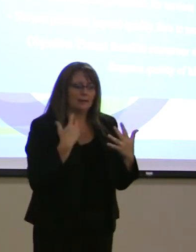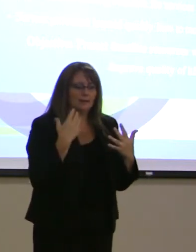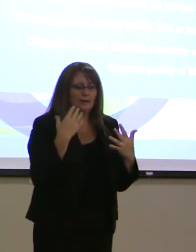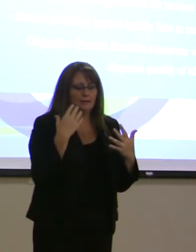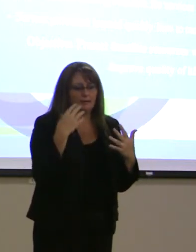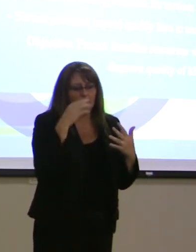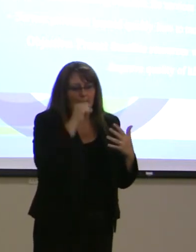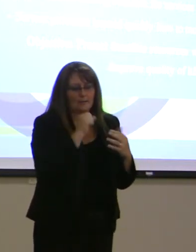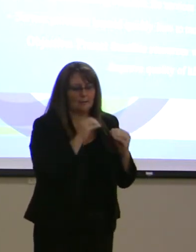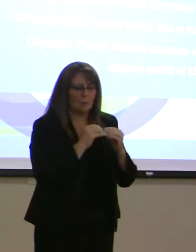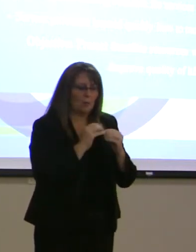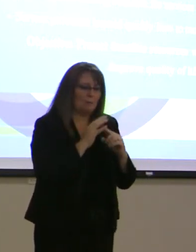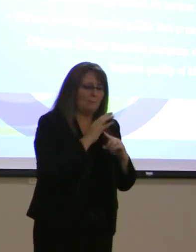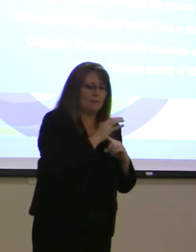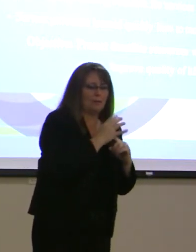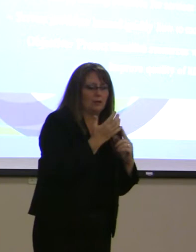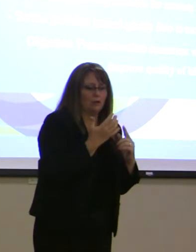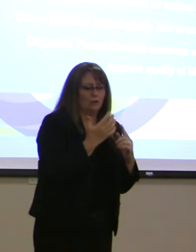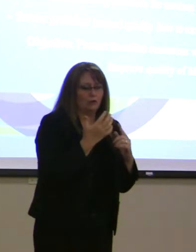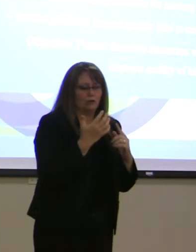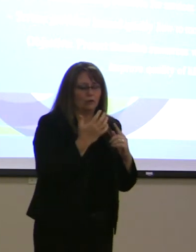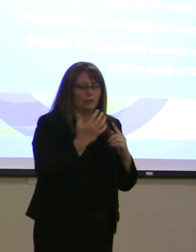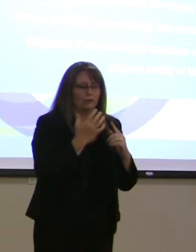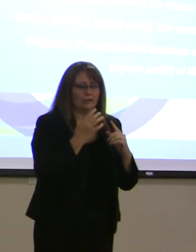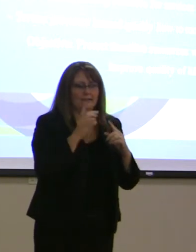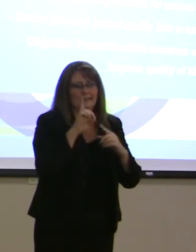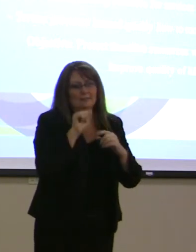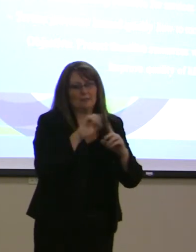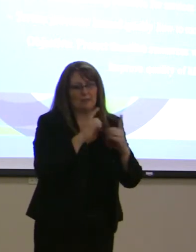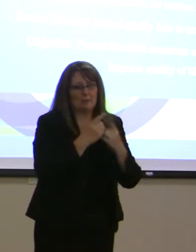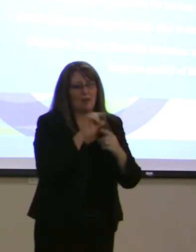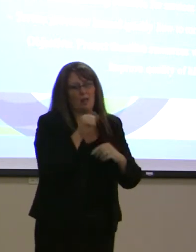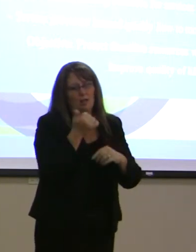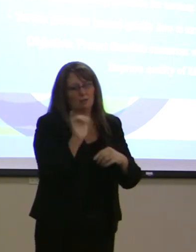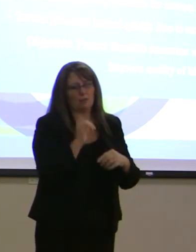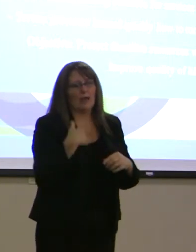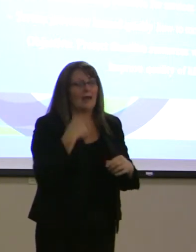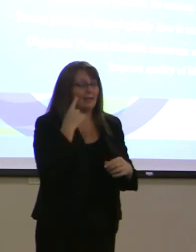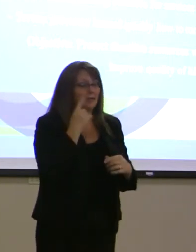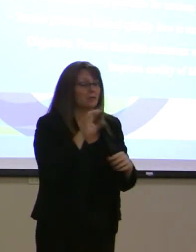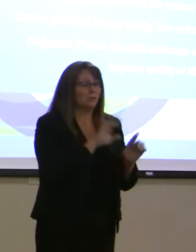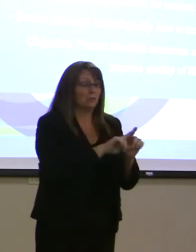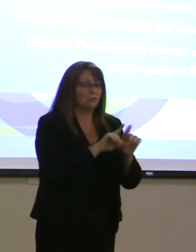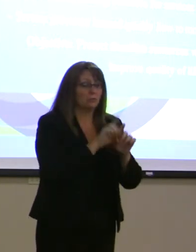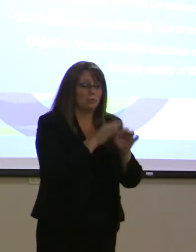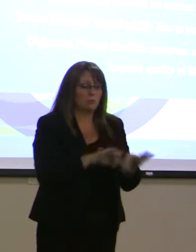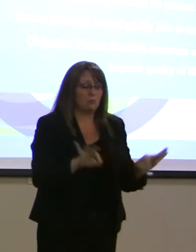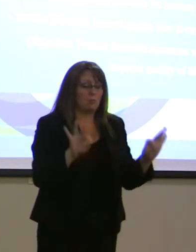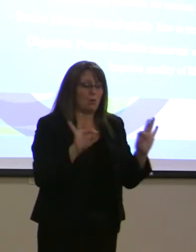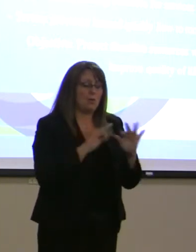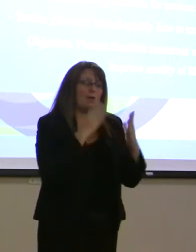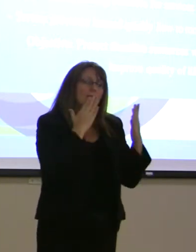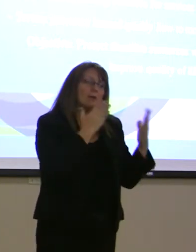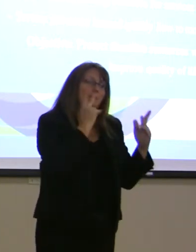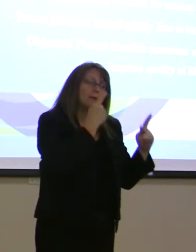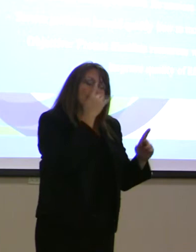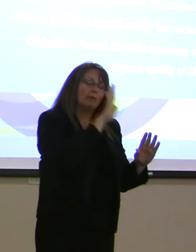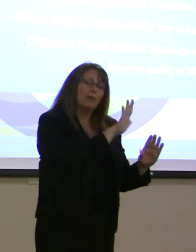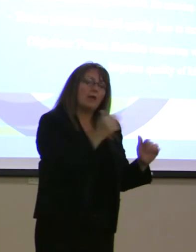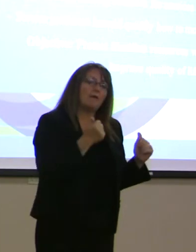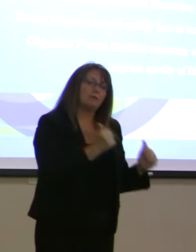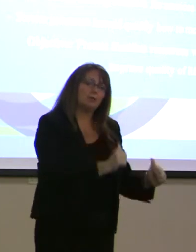more popular disability departments, but the others as well. And it's also important, I believe, to thank people for their